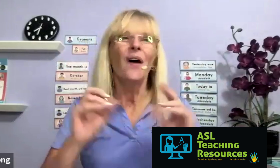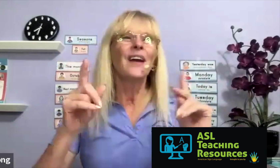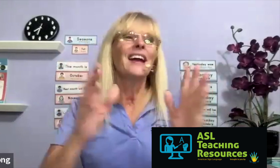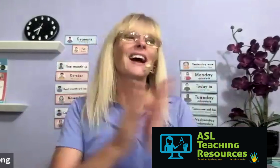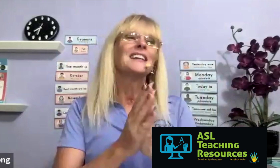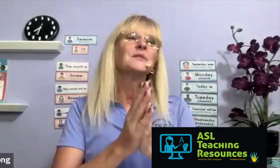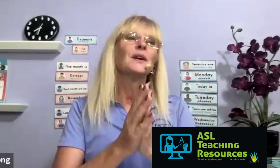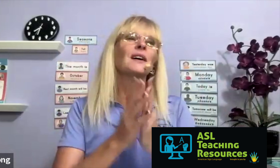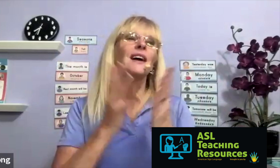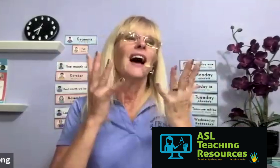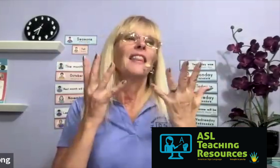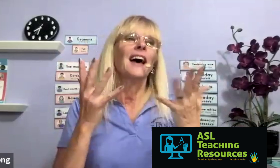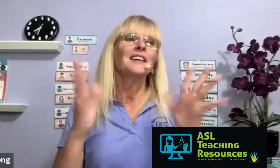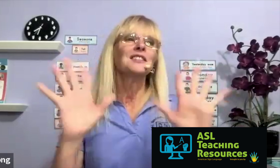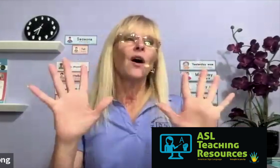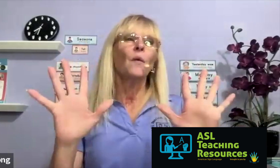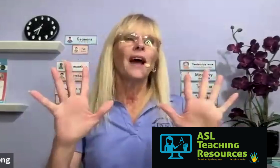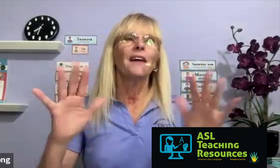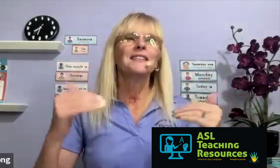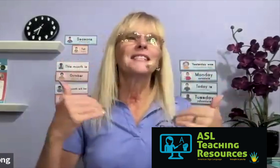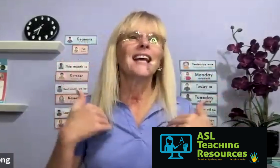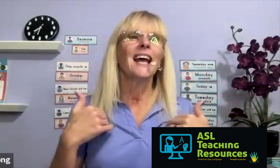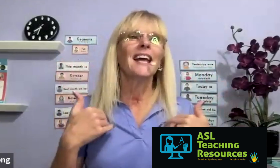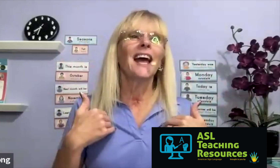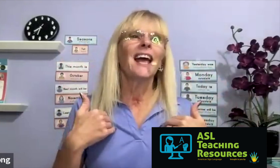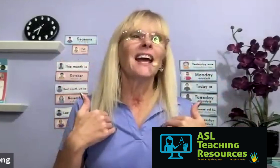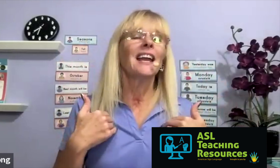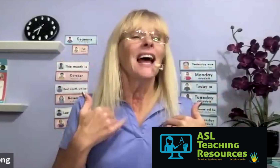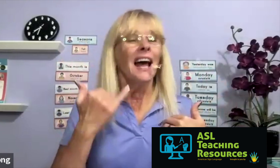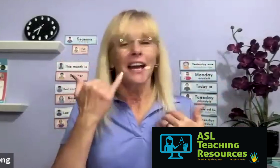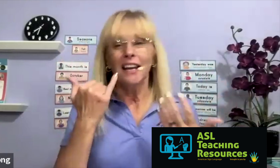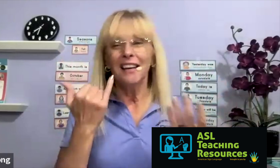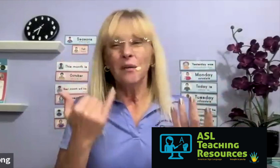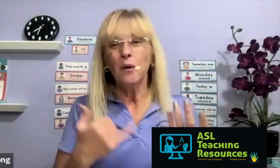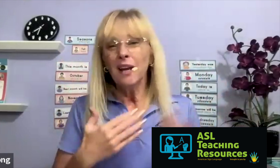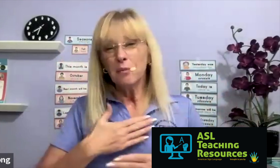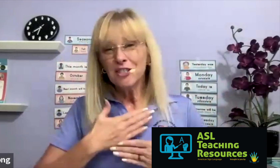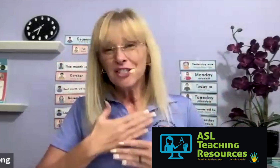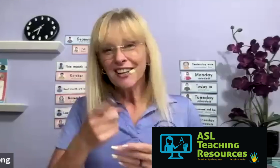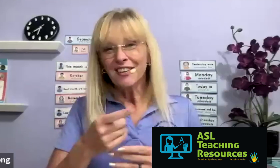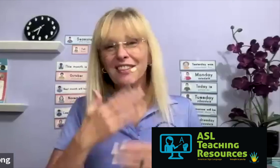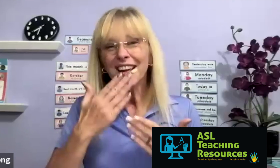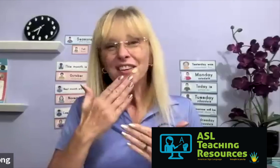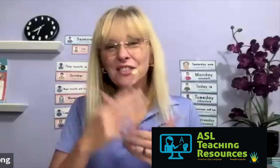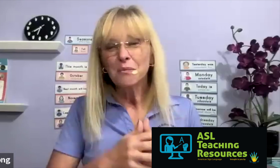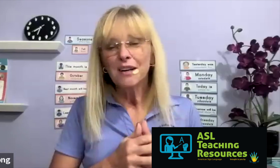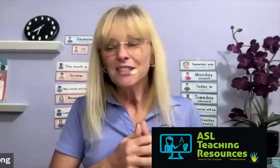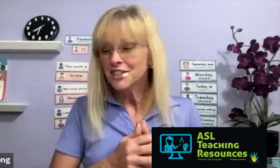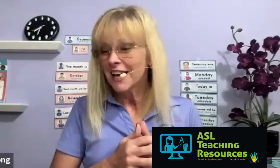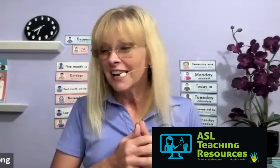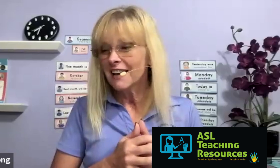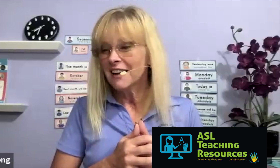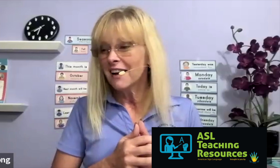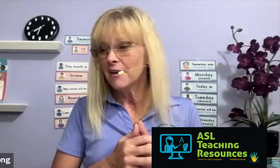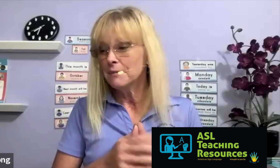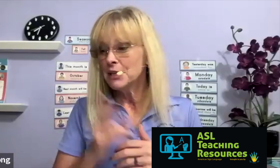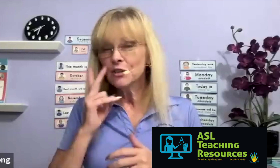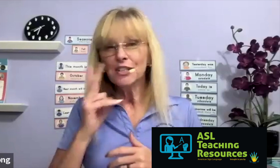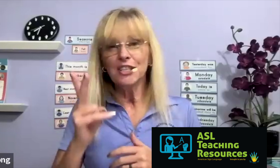Okay, guys. Well, that is all we have to say. And we appreciate you. Thank you so much. And be sure and check